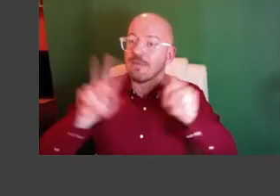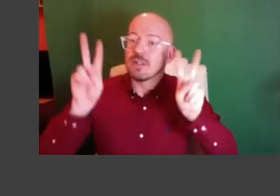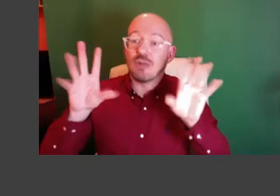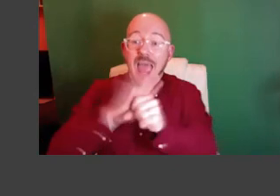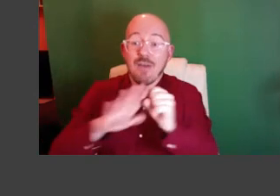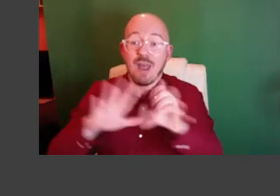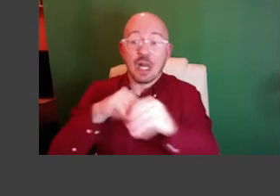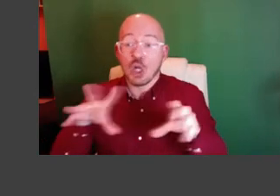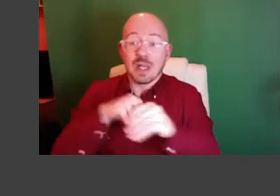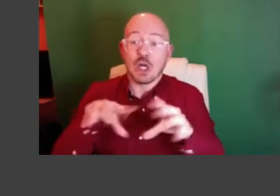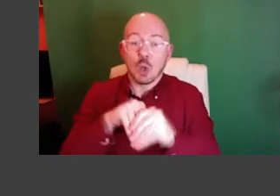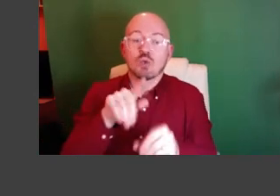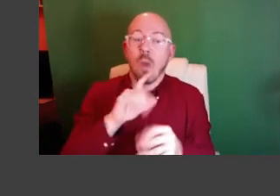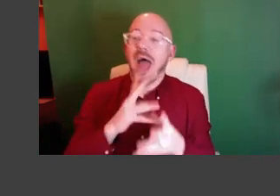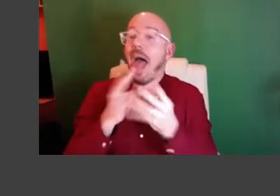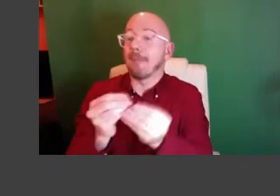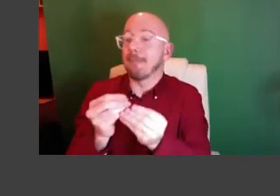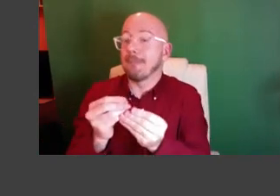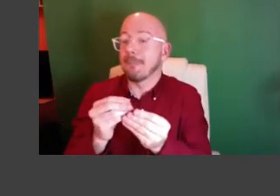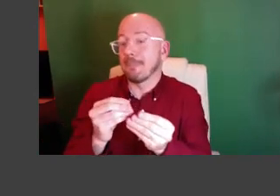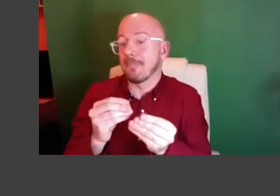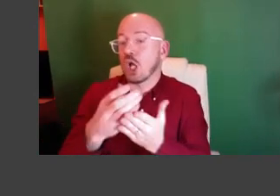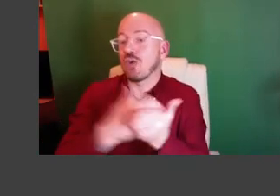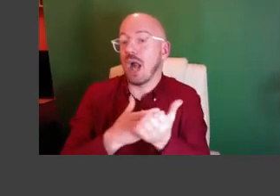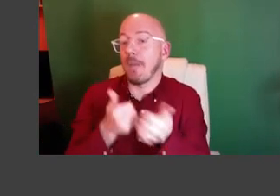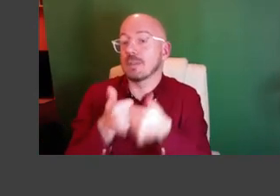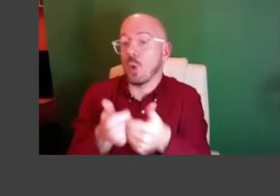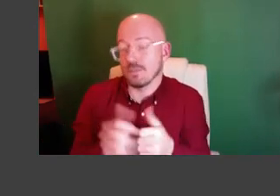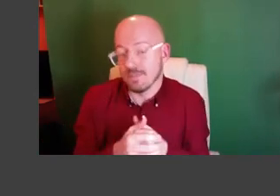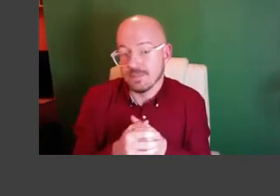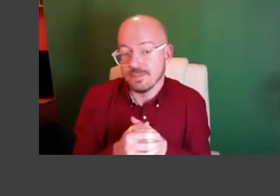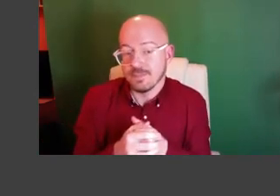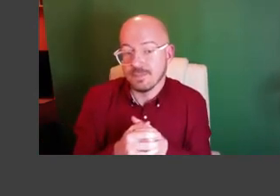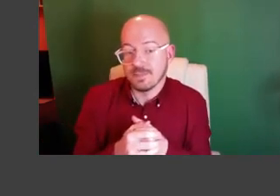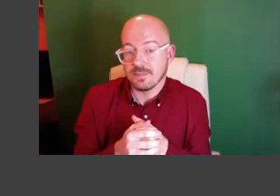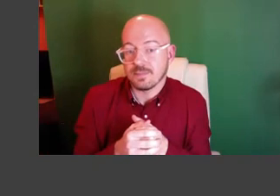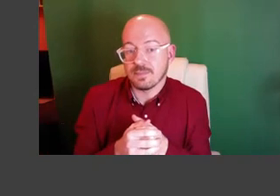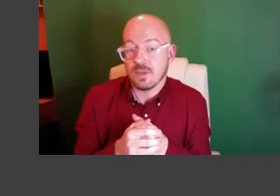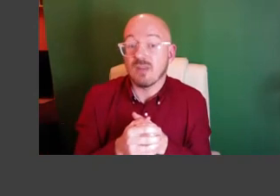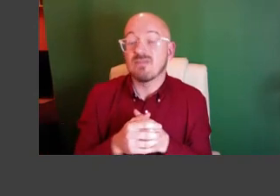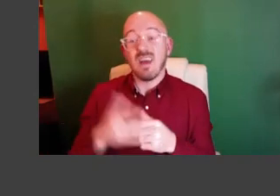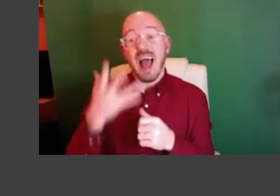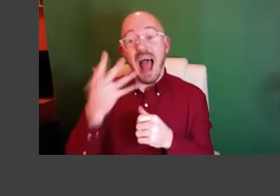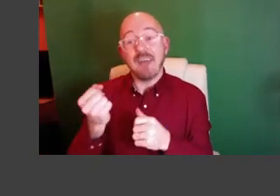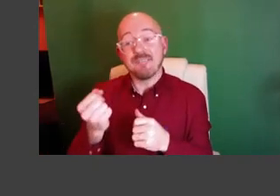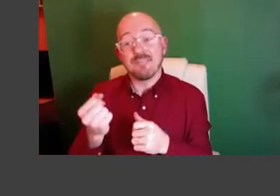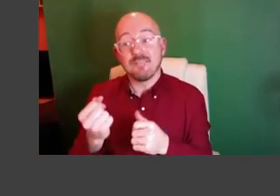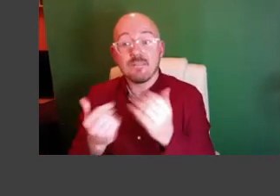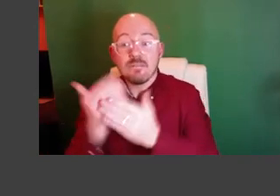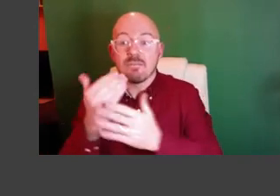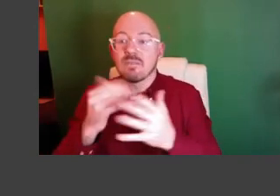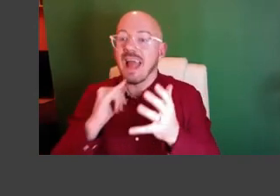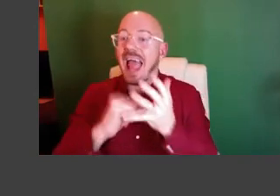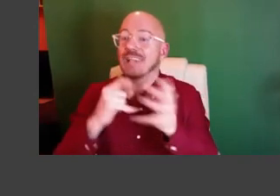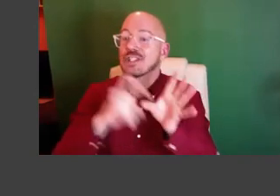At the moment, Dr. Audrey Cameron has been working on the BSL glossary, and this has been expanding rapidly, and we see a lot more potential